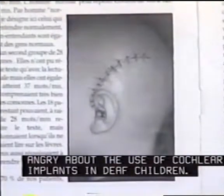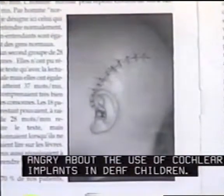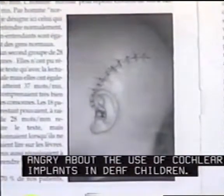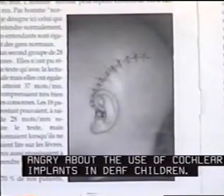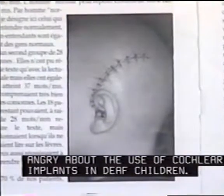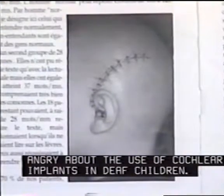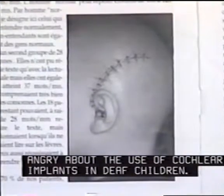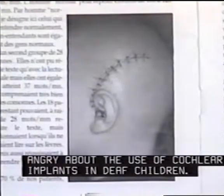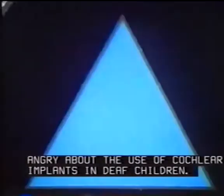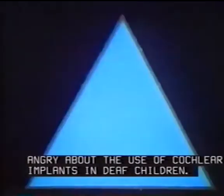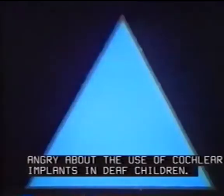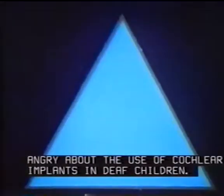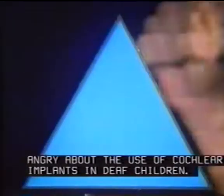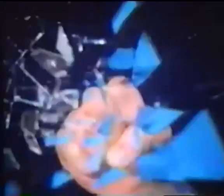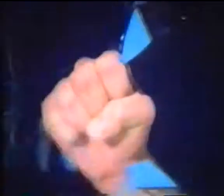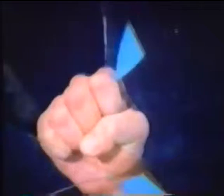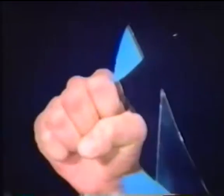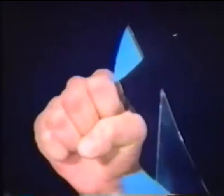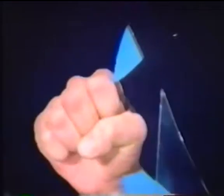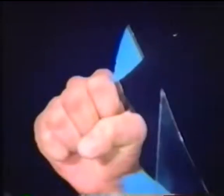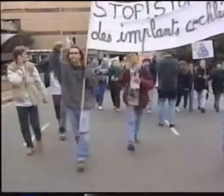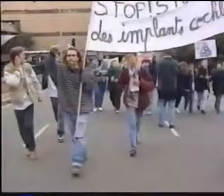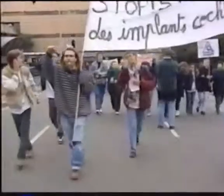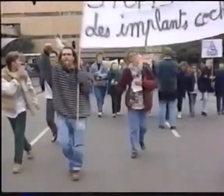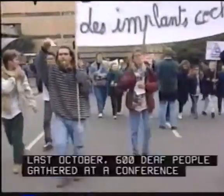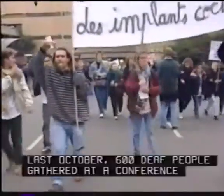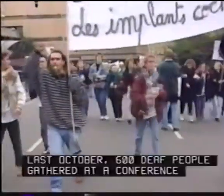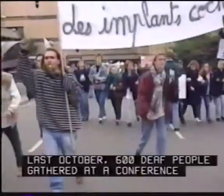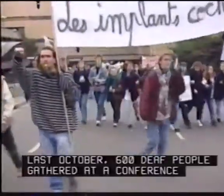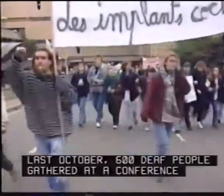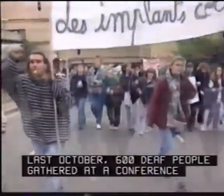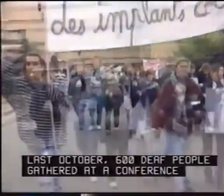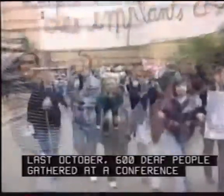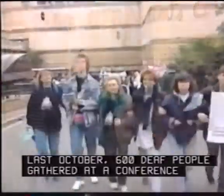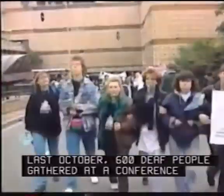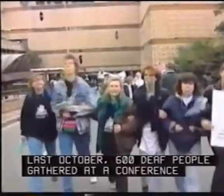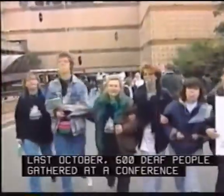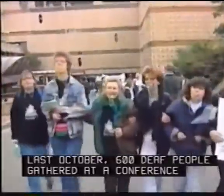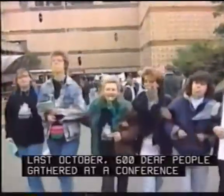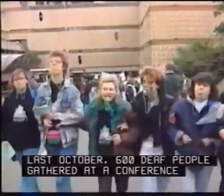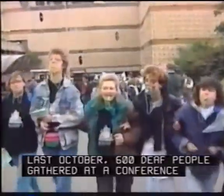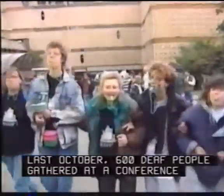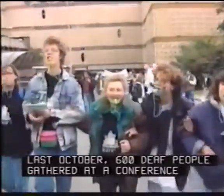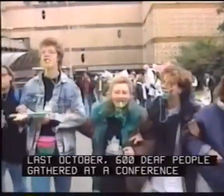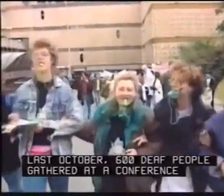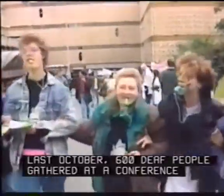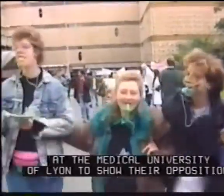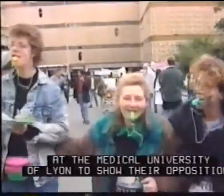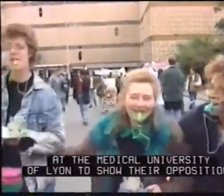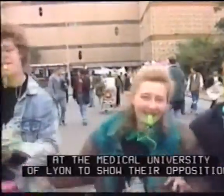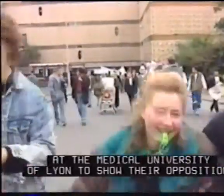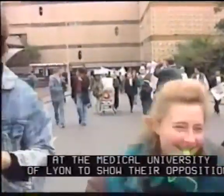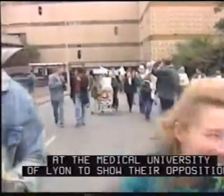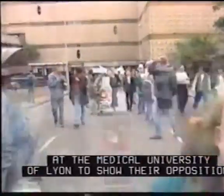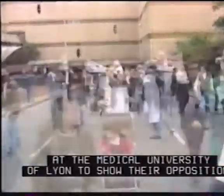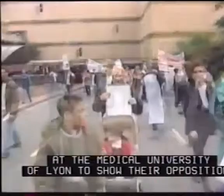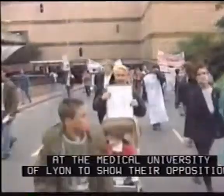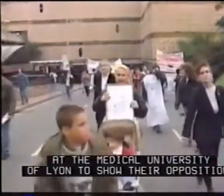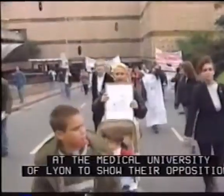implants in deaf children. Last October, 600 deaf people gathered at a conference at the Medical University of Lyon